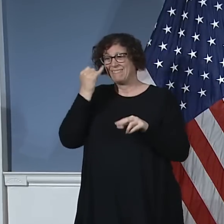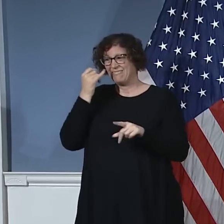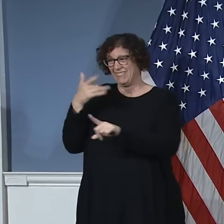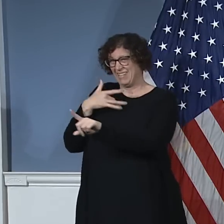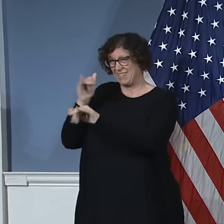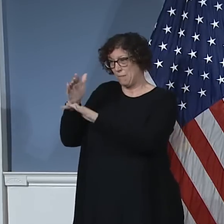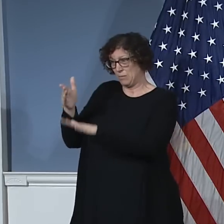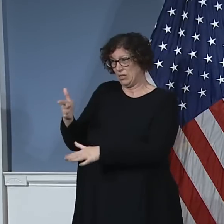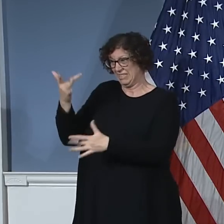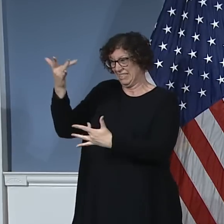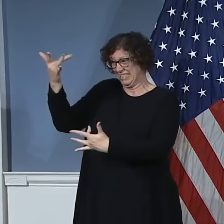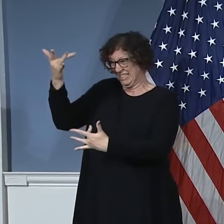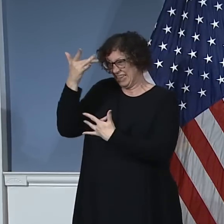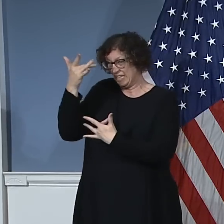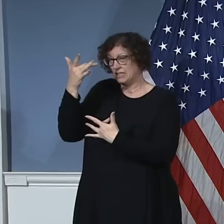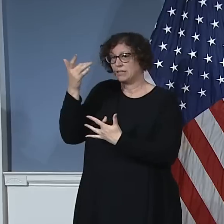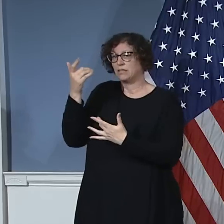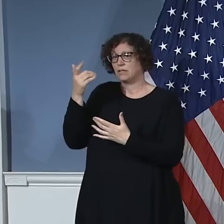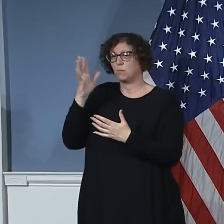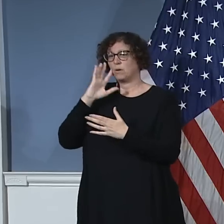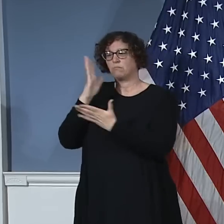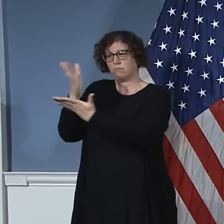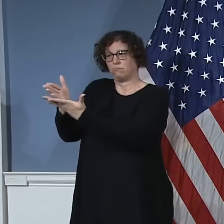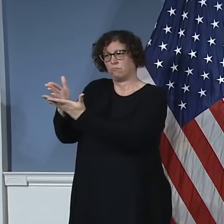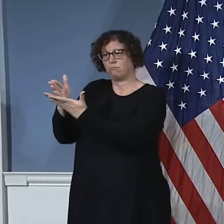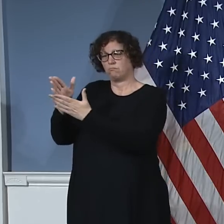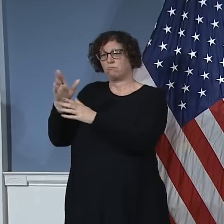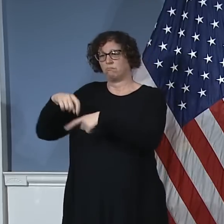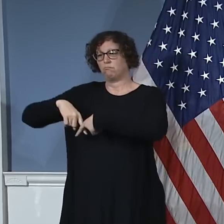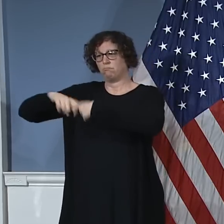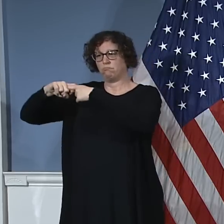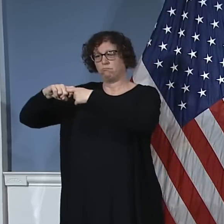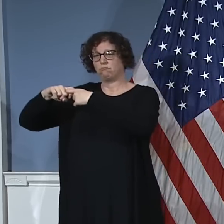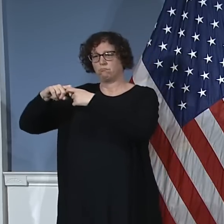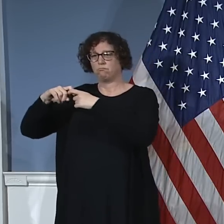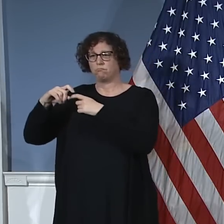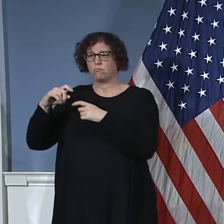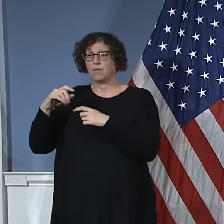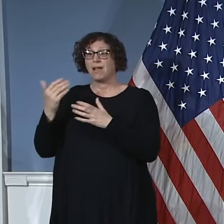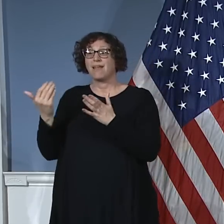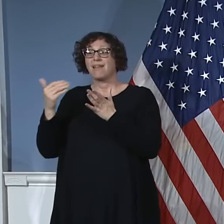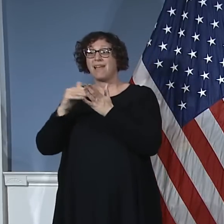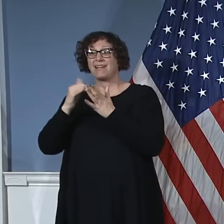always retain the right to act on those. If there's any particular site you know of,